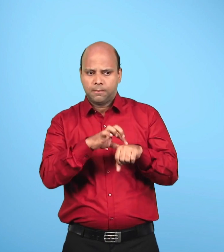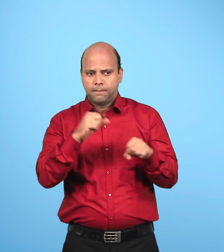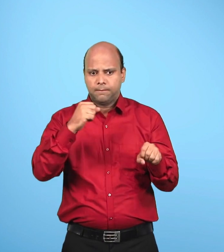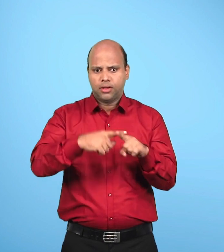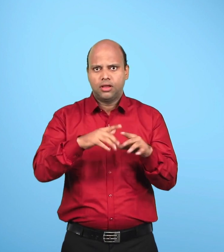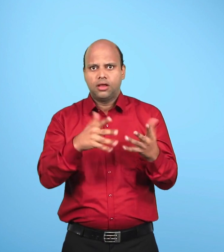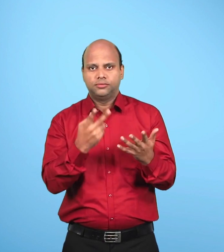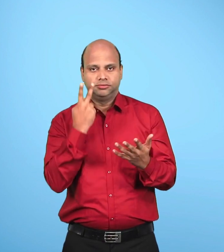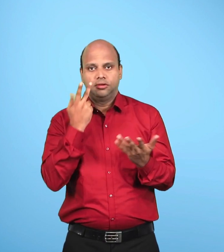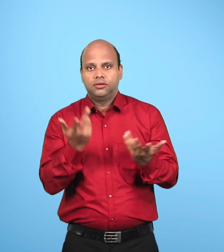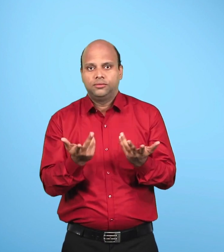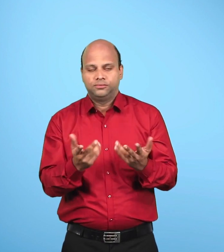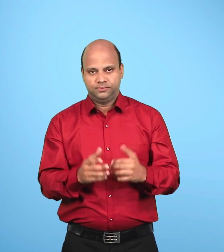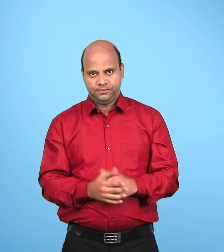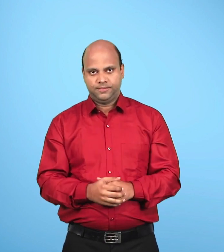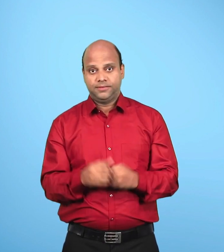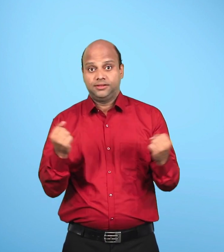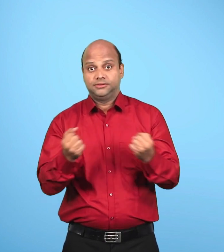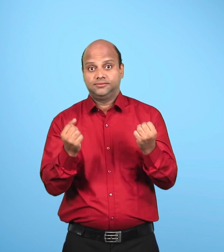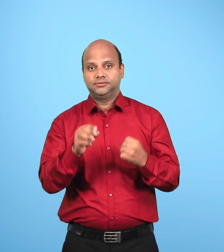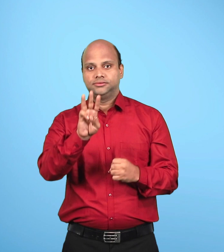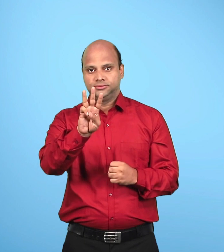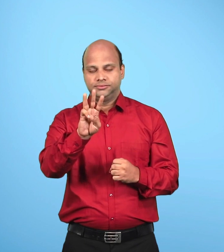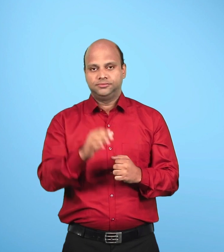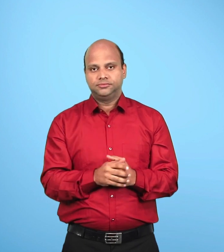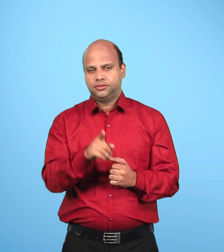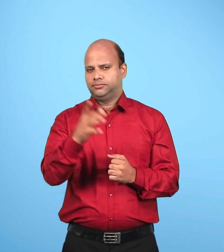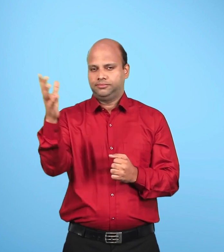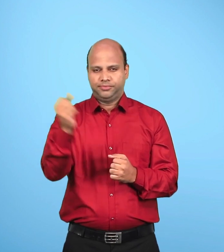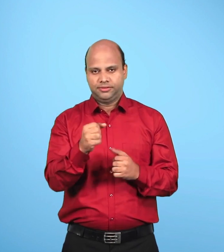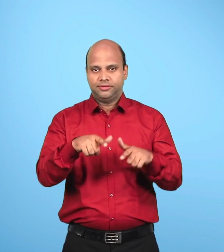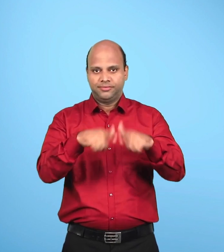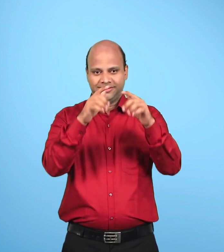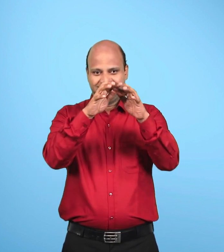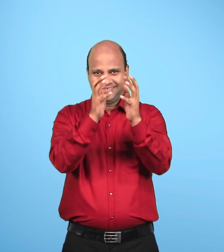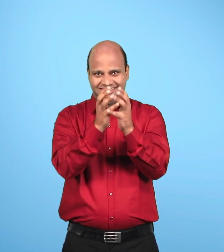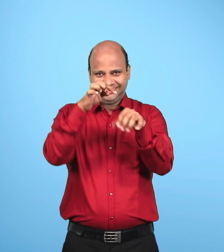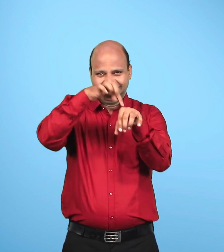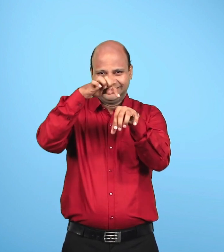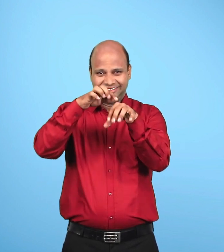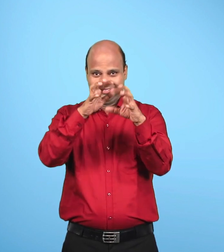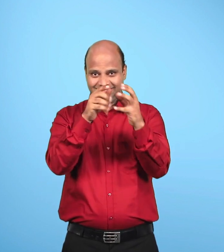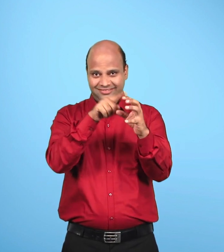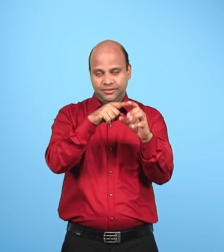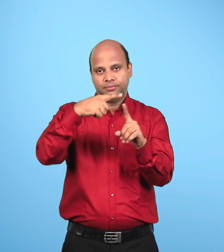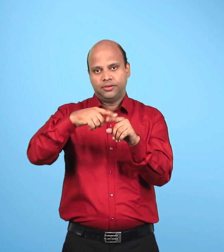How are these adapted to the desert? Activity 3. Bring a potted cactus and a leafy plant to